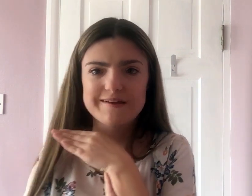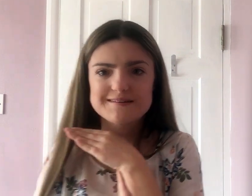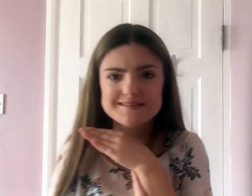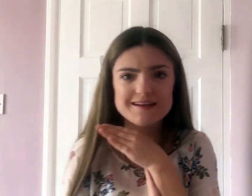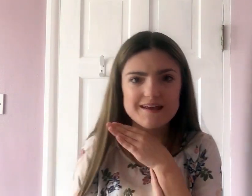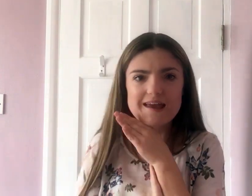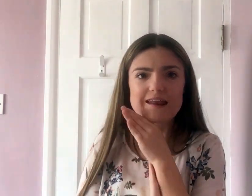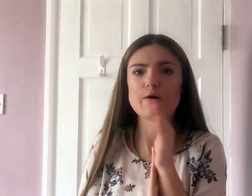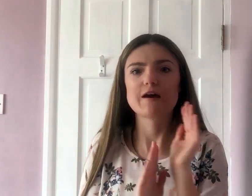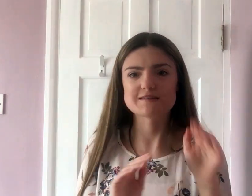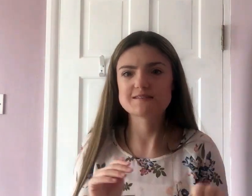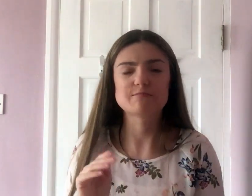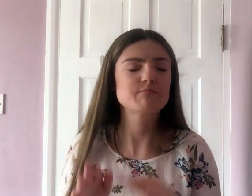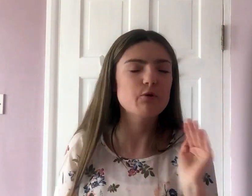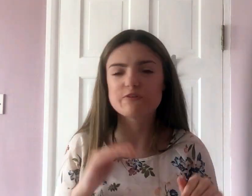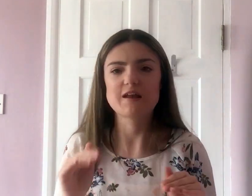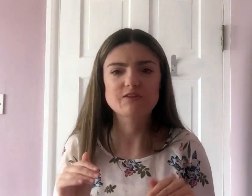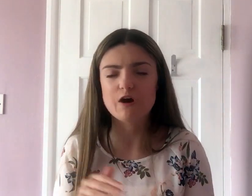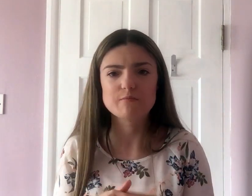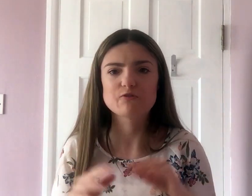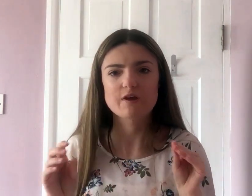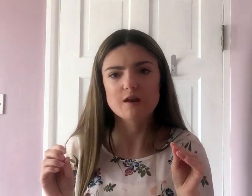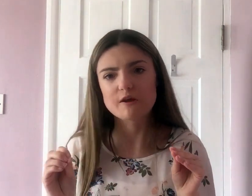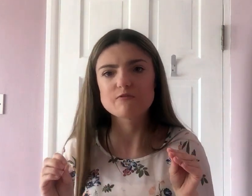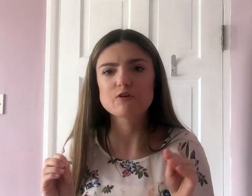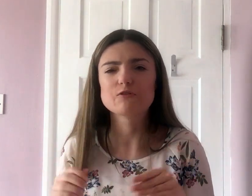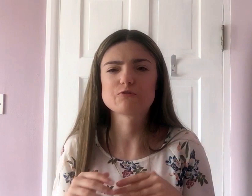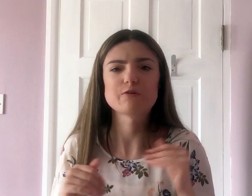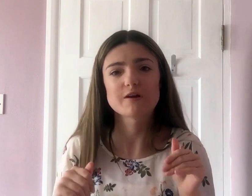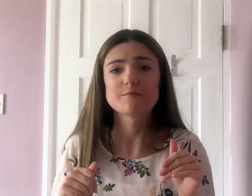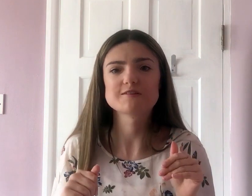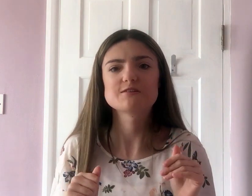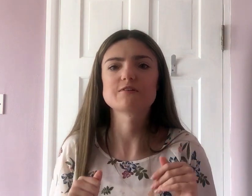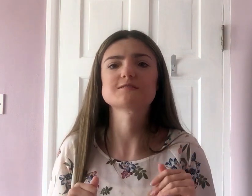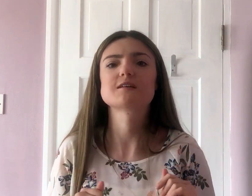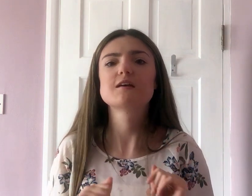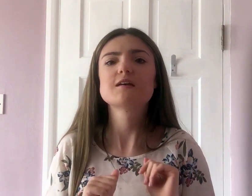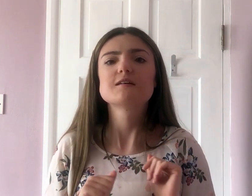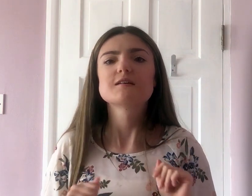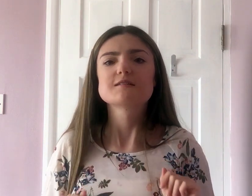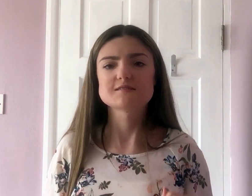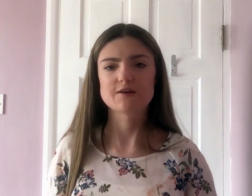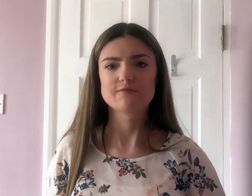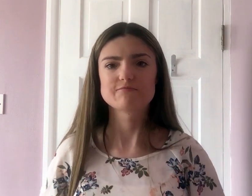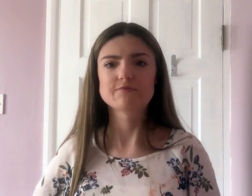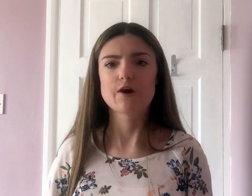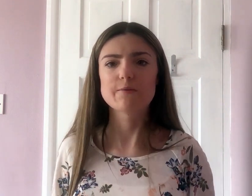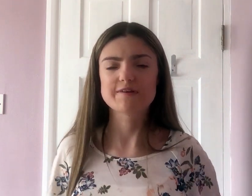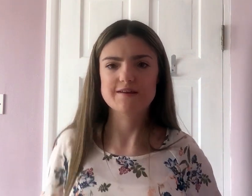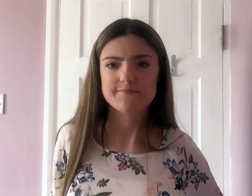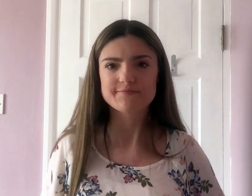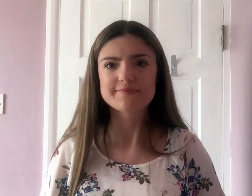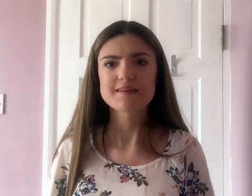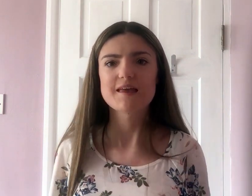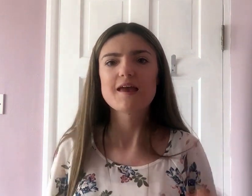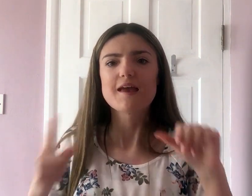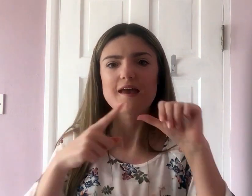alphabet. Now, as I said, pause at any time if you're getting a bit confused or if I'm going a bit too fast. So, are we ready?